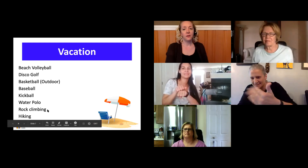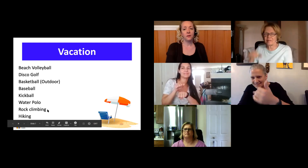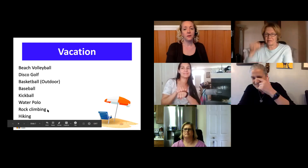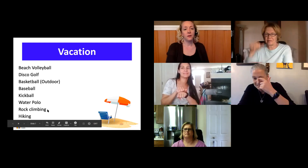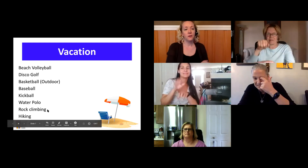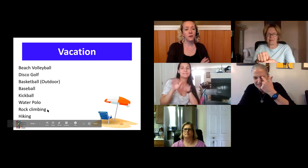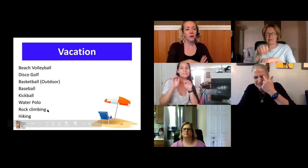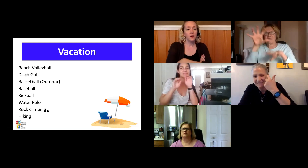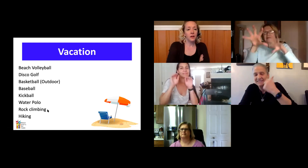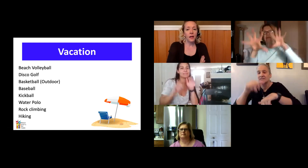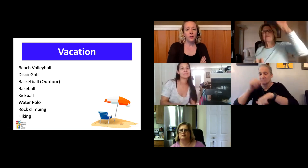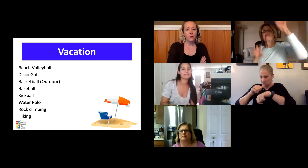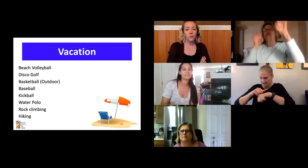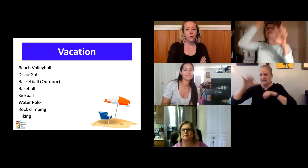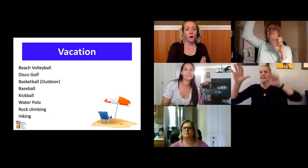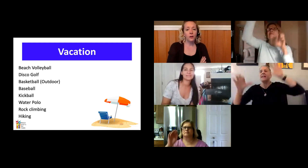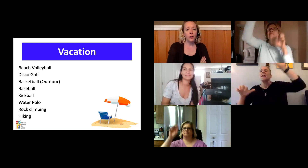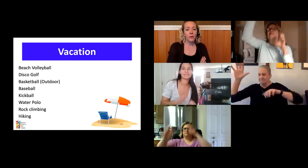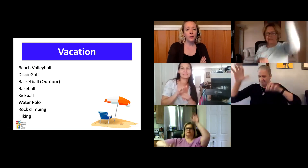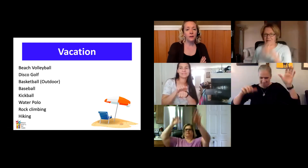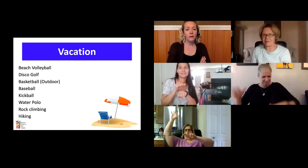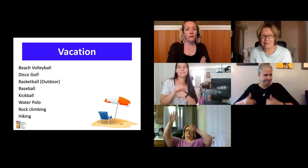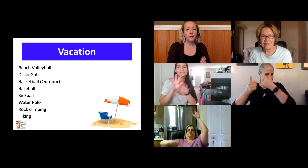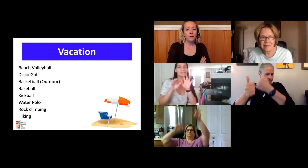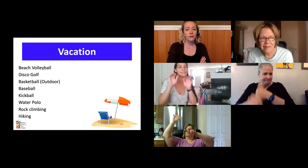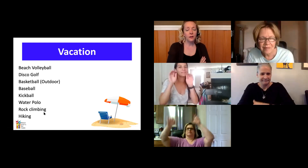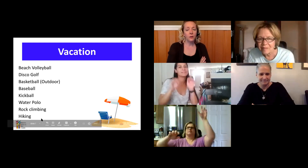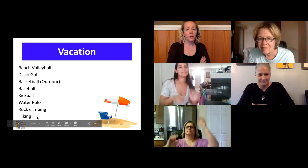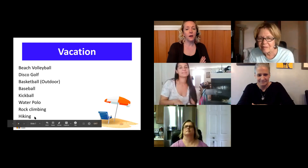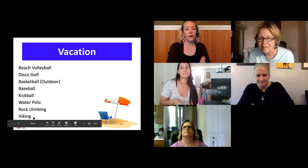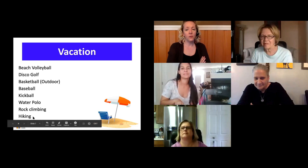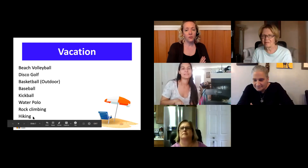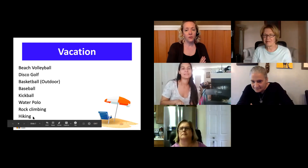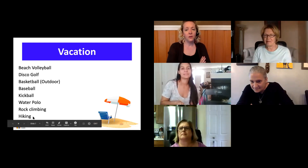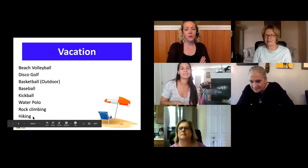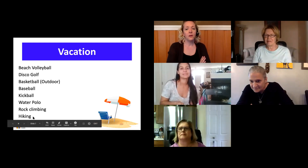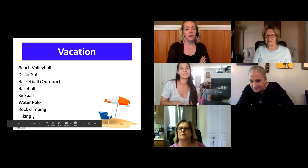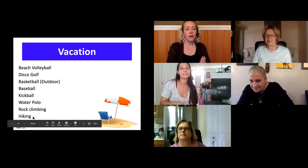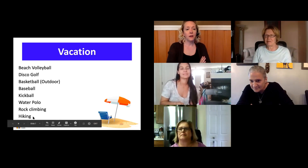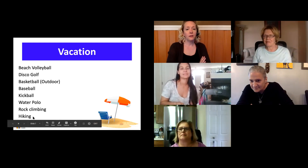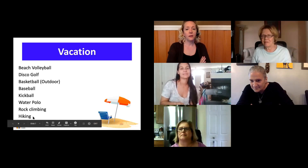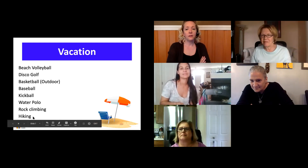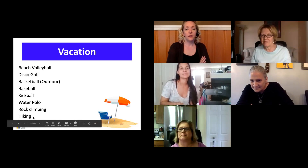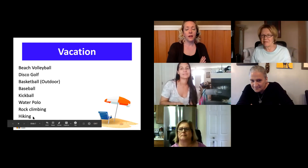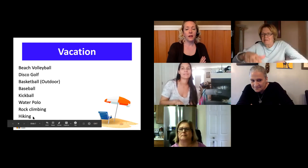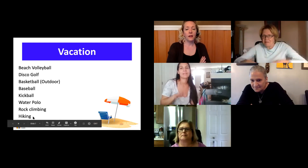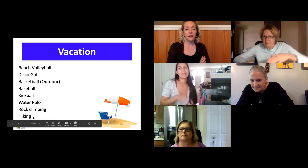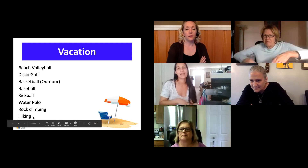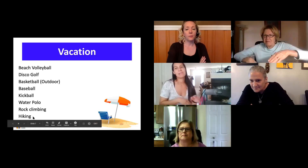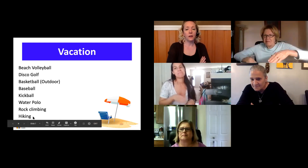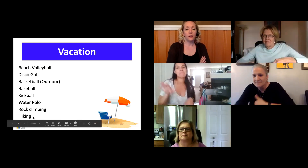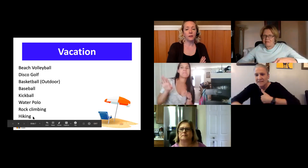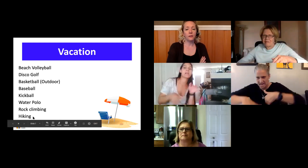Okay. Rock climbing. There we go. Excellent. And last but not least,